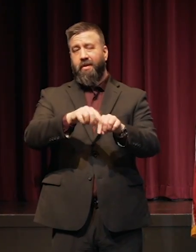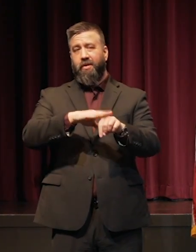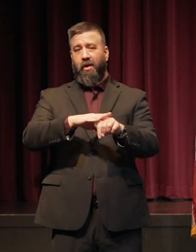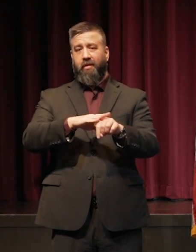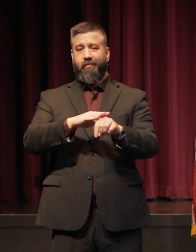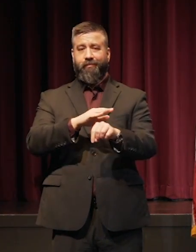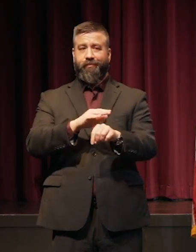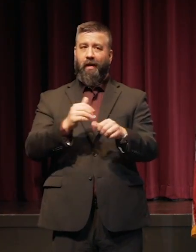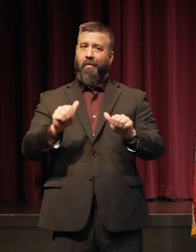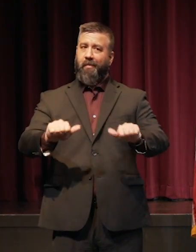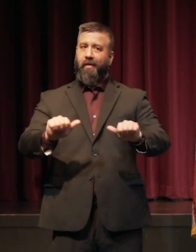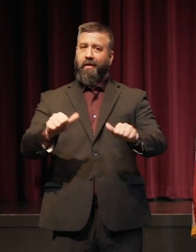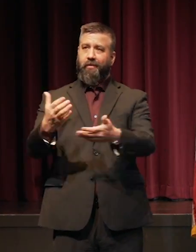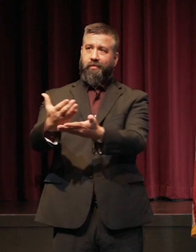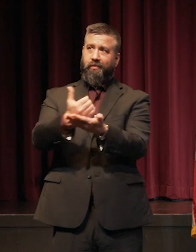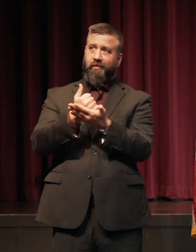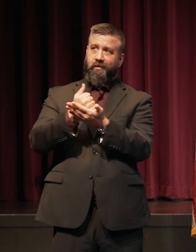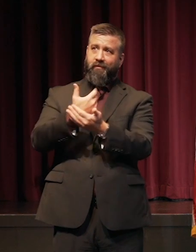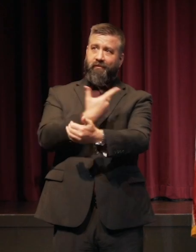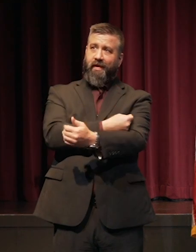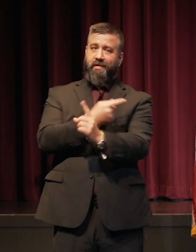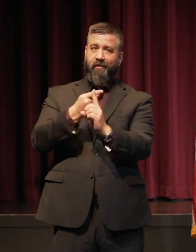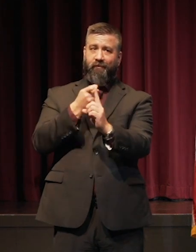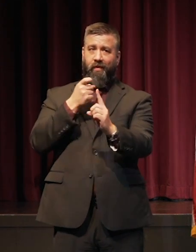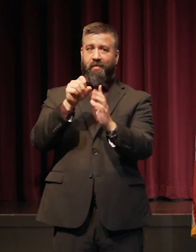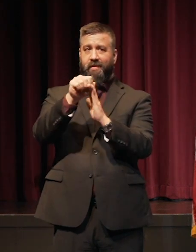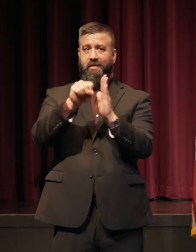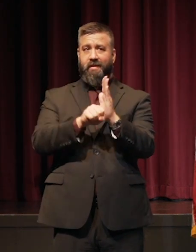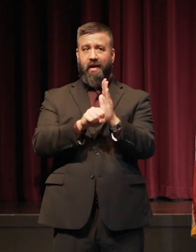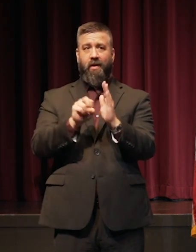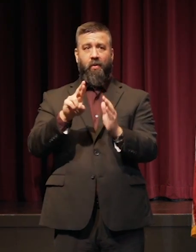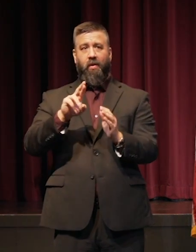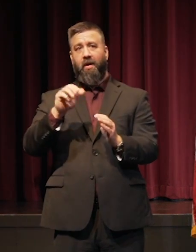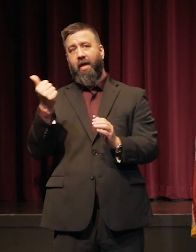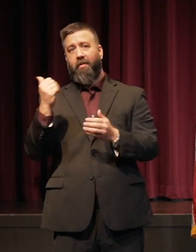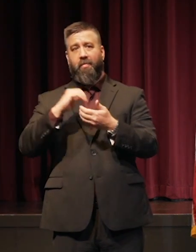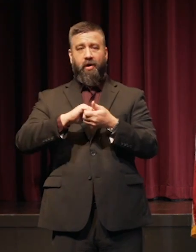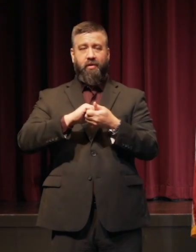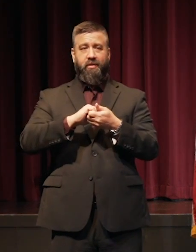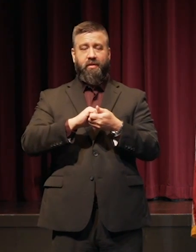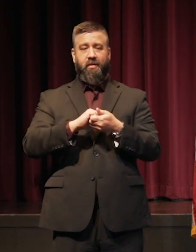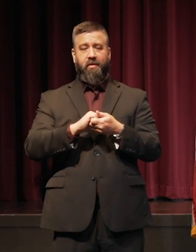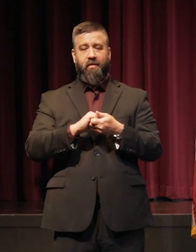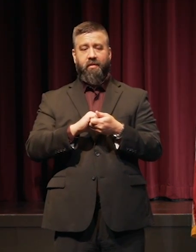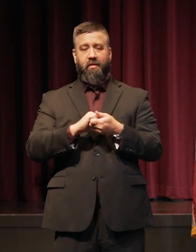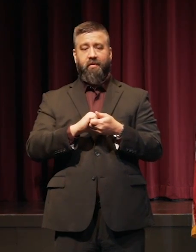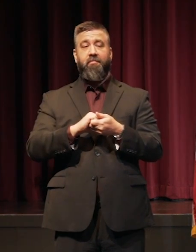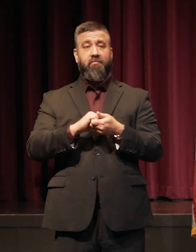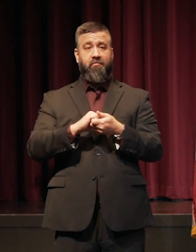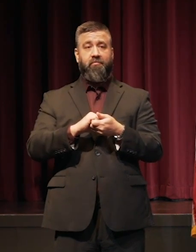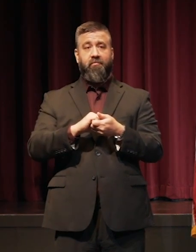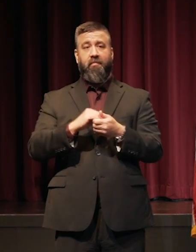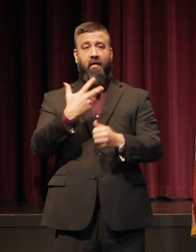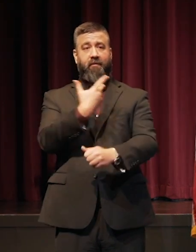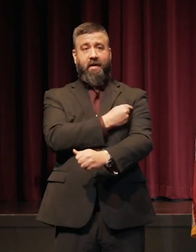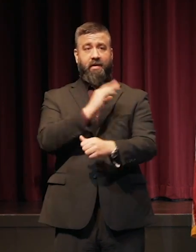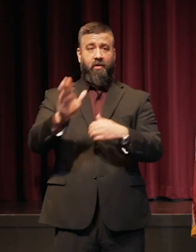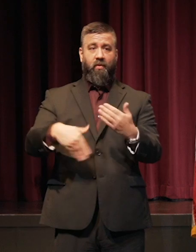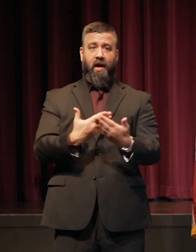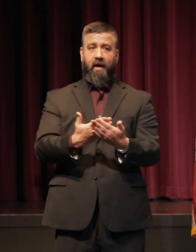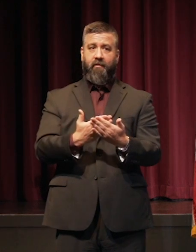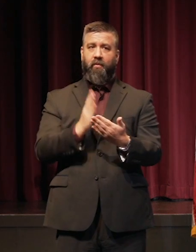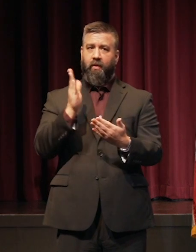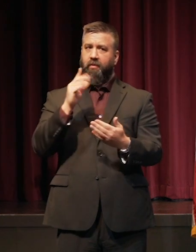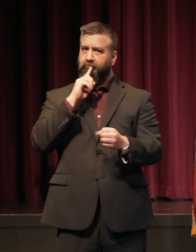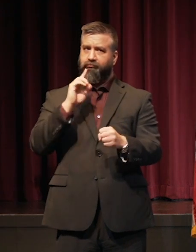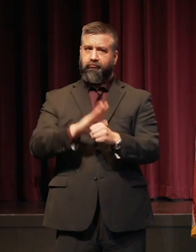ability to get vaccine supply from the state or from other partners. But when we have vaccine, we will definitely get